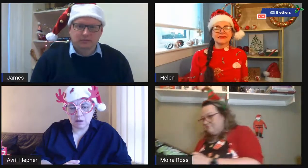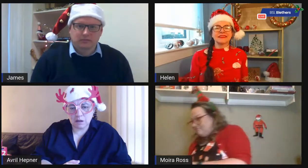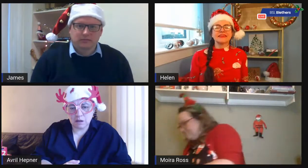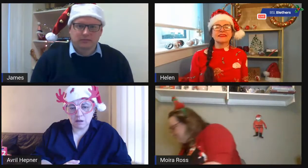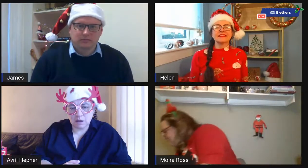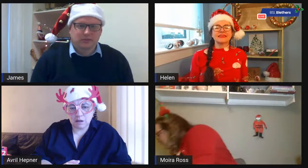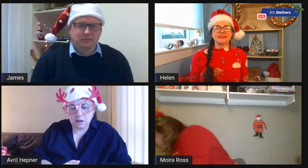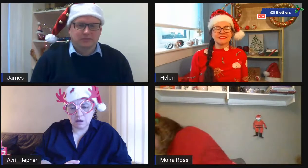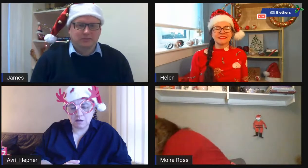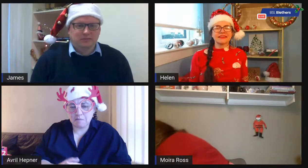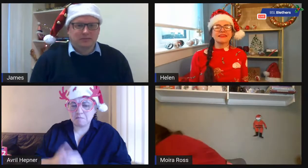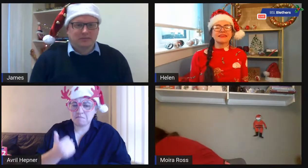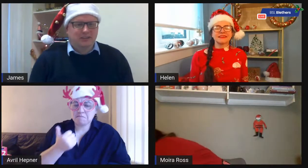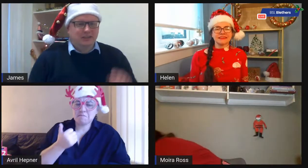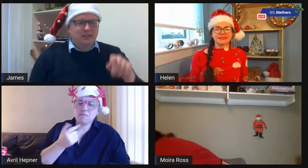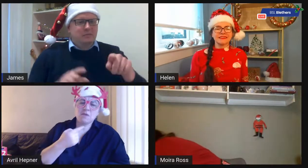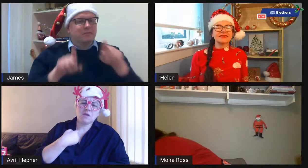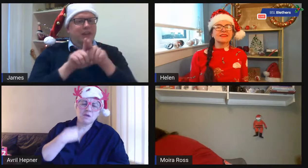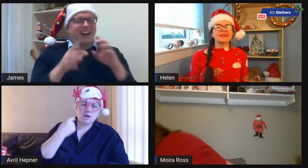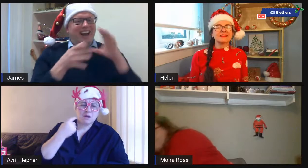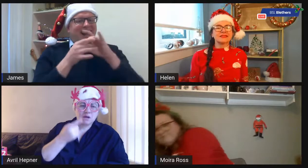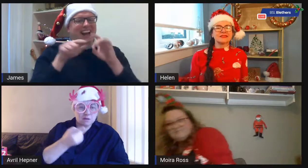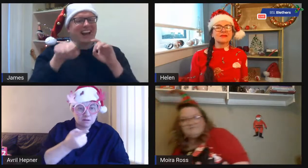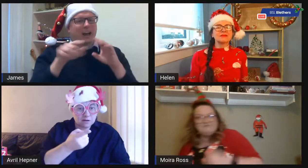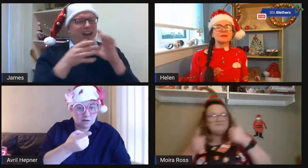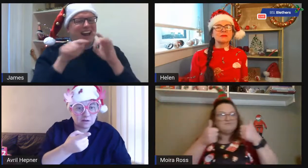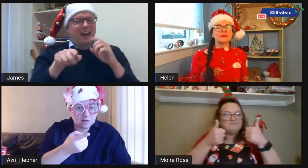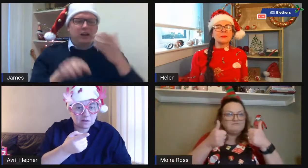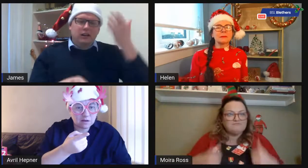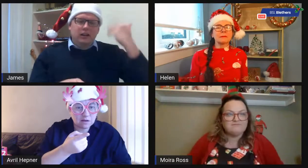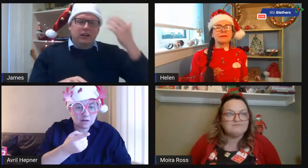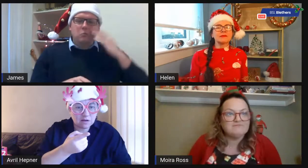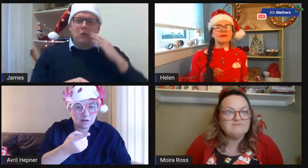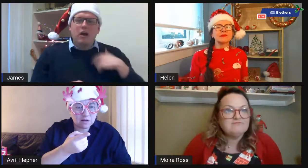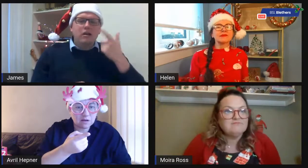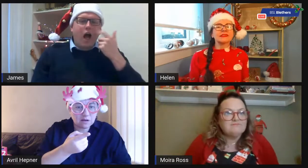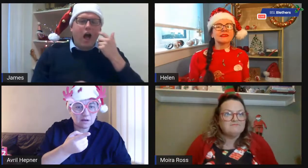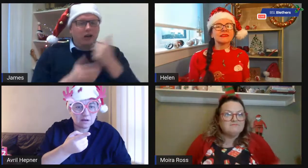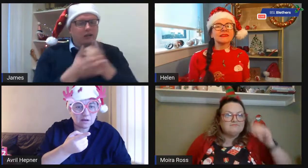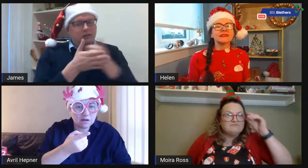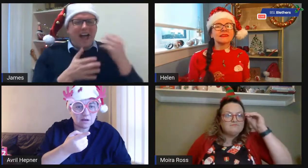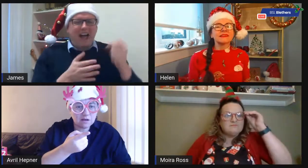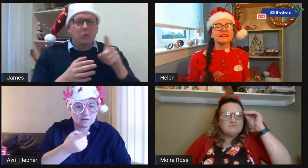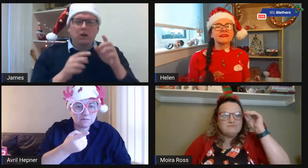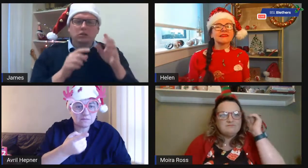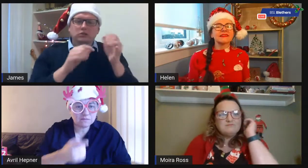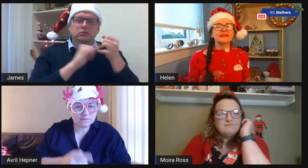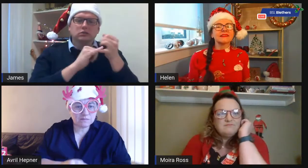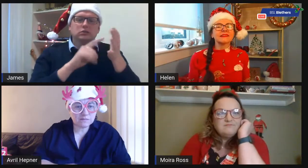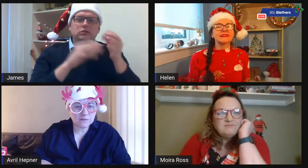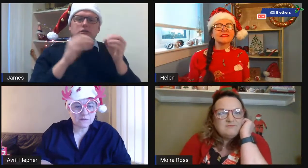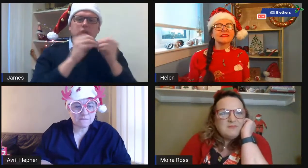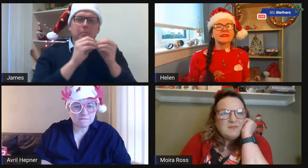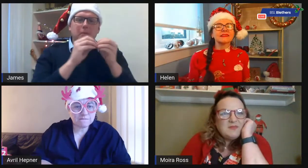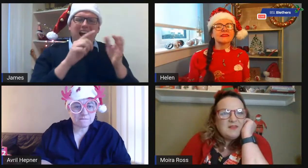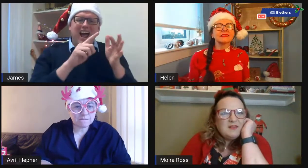Put paper on it, and out comes the game. Do you know, that reminds me of when I was young, I had